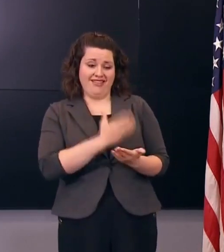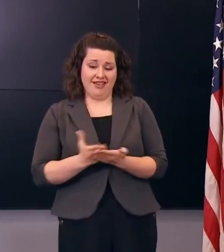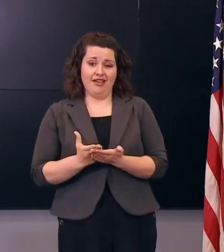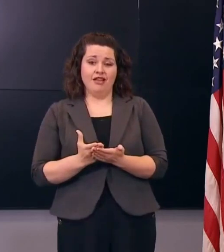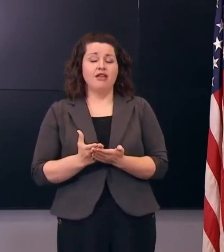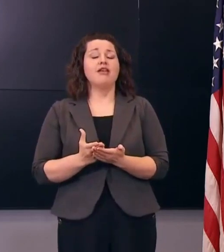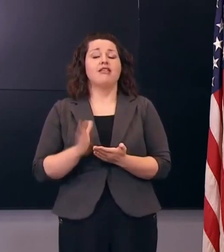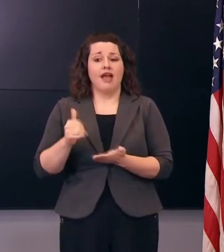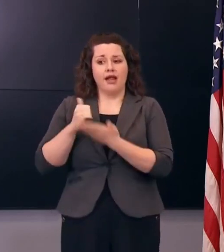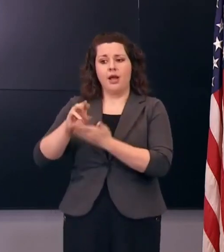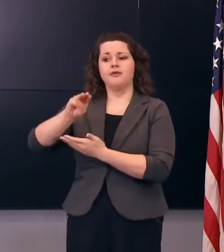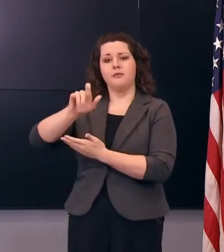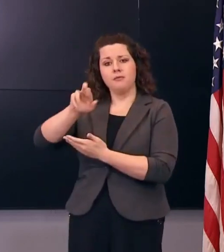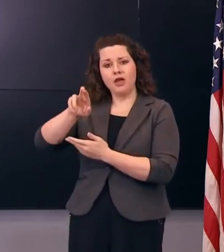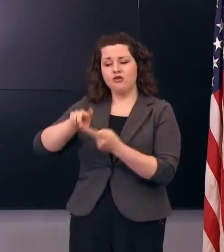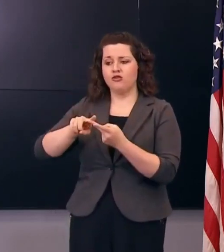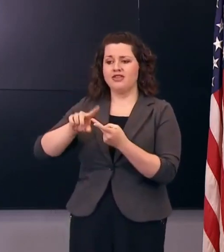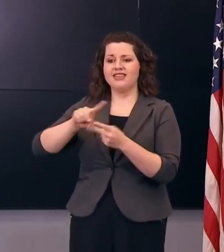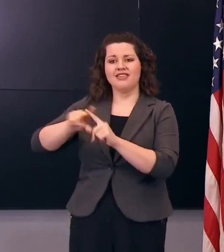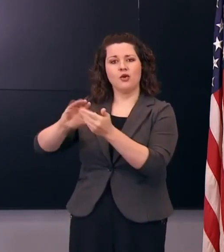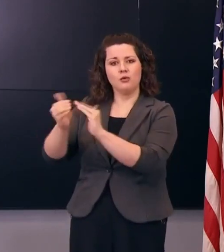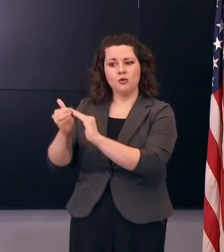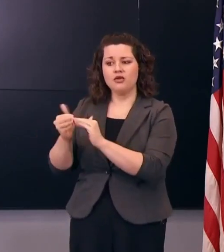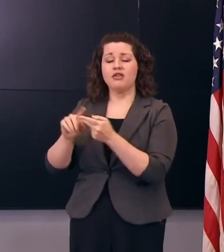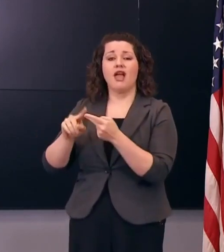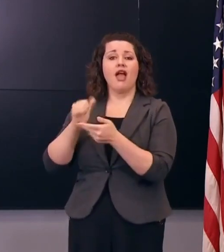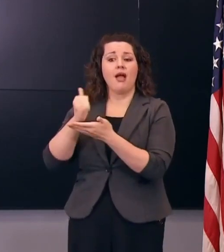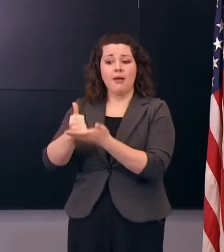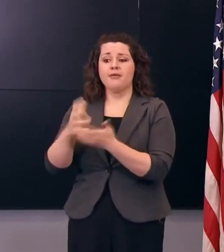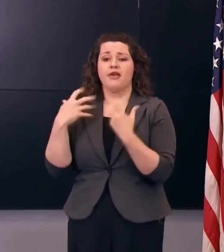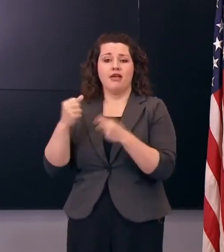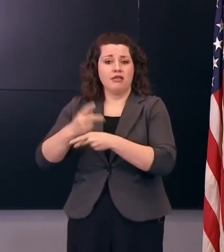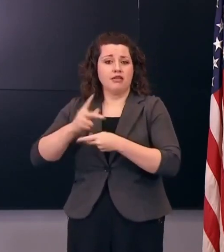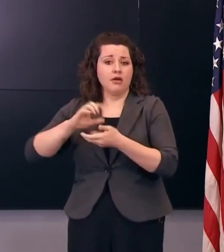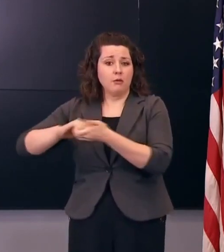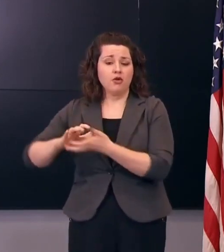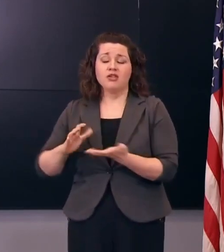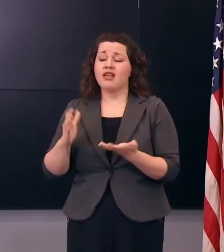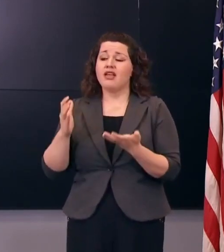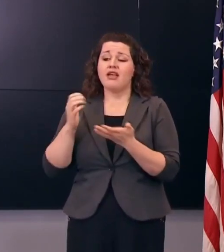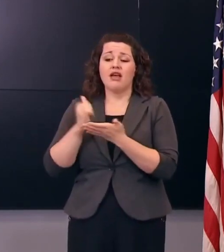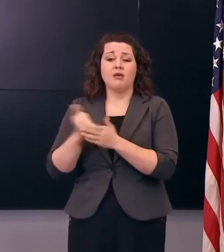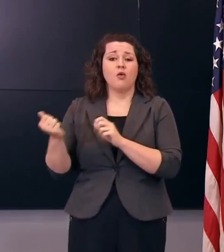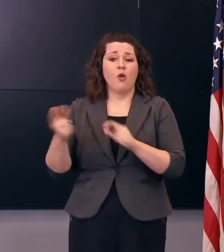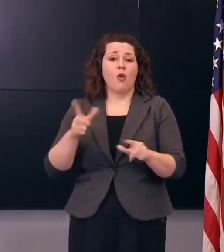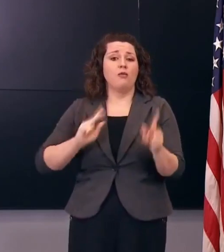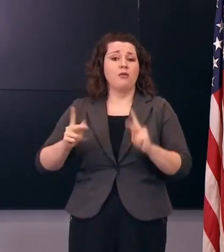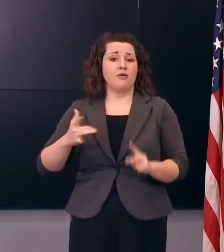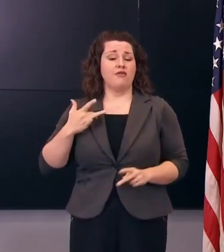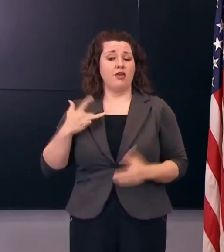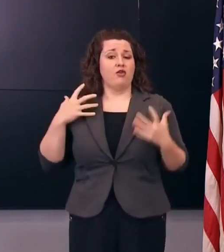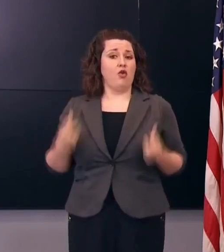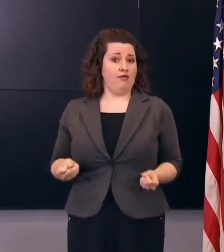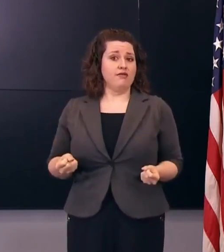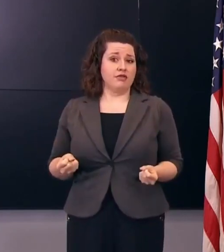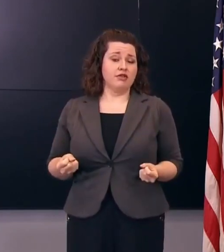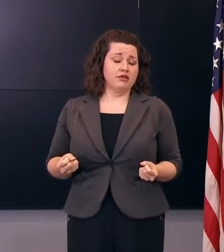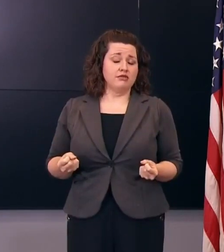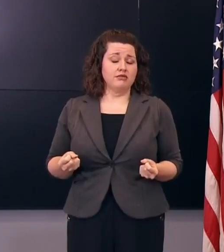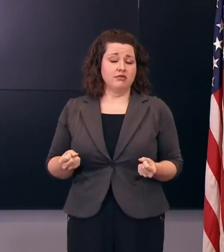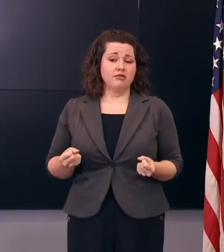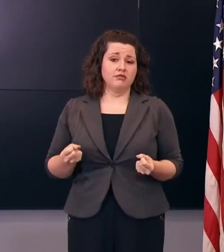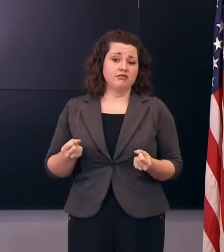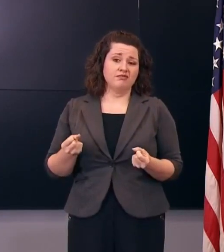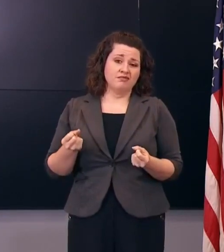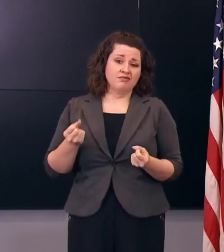helps mayors, that helps communities, that helps our healthcare partners. It helps us all feel confident as much as we can